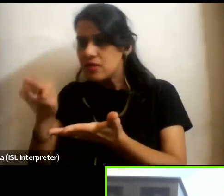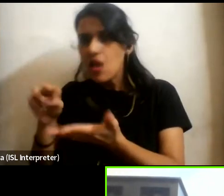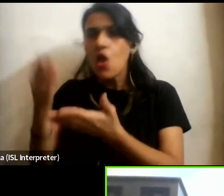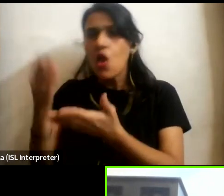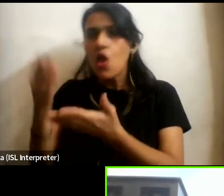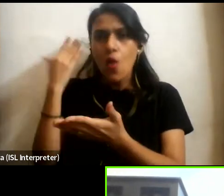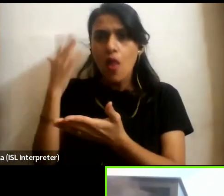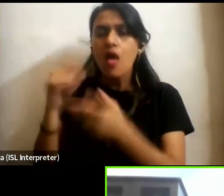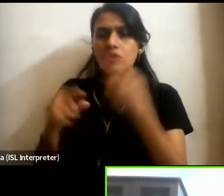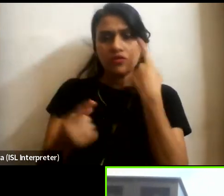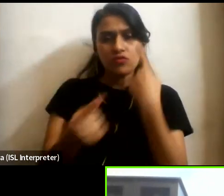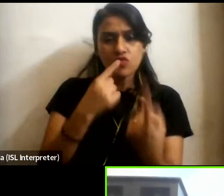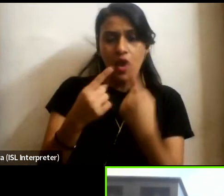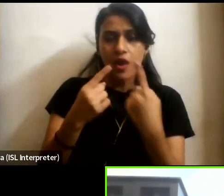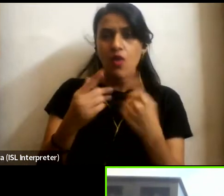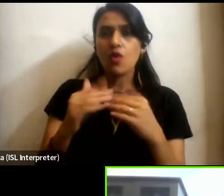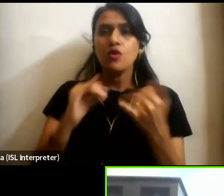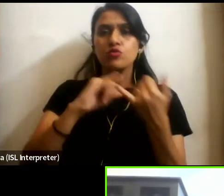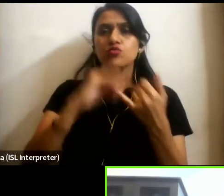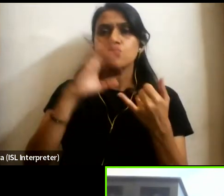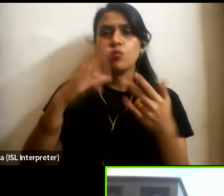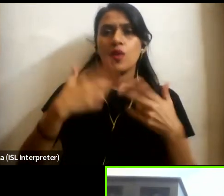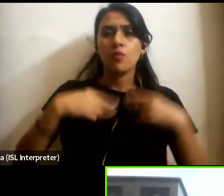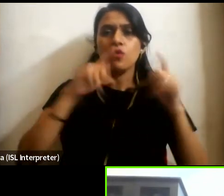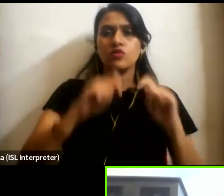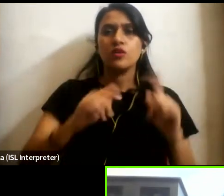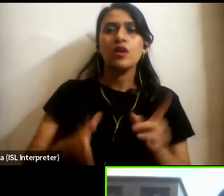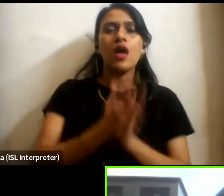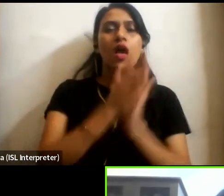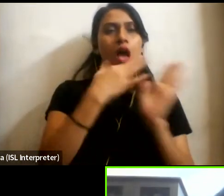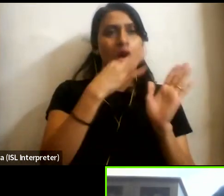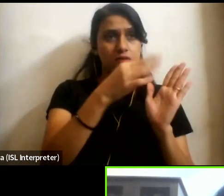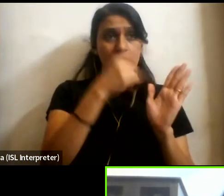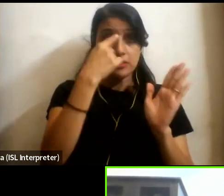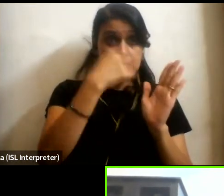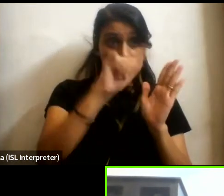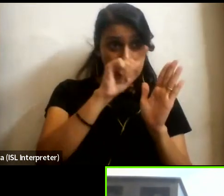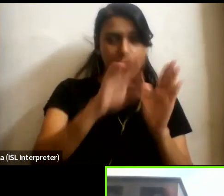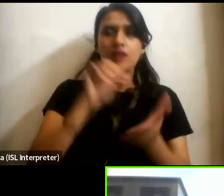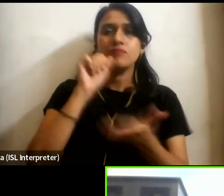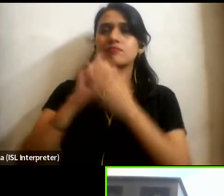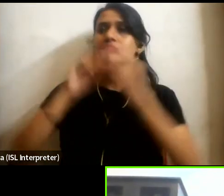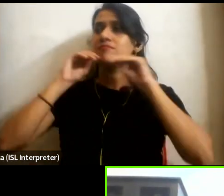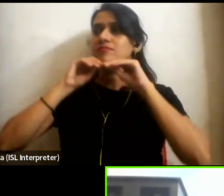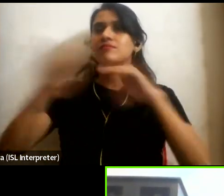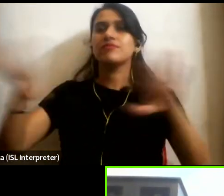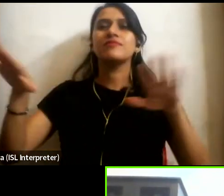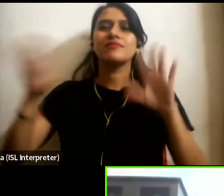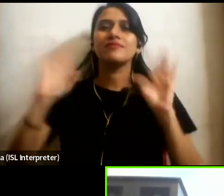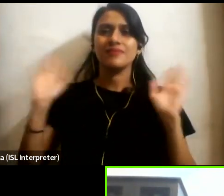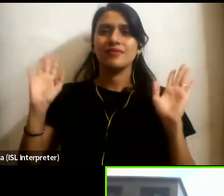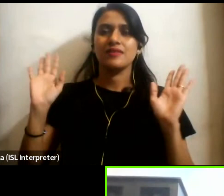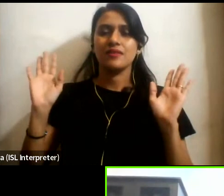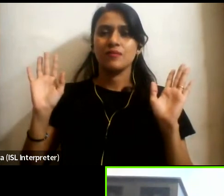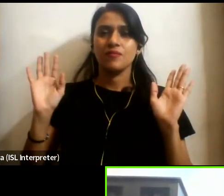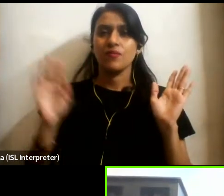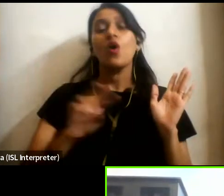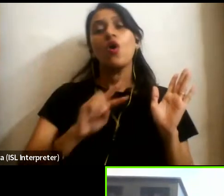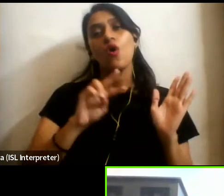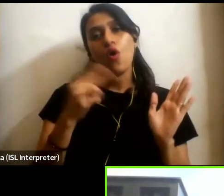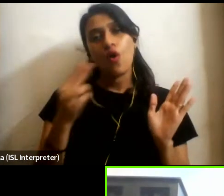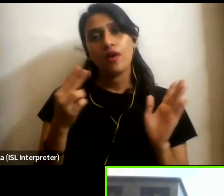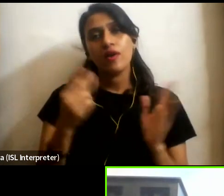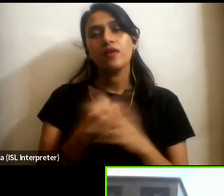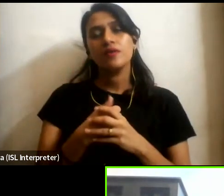least they are checked by the Supreme Court before they are published. On this, and then generally, Aparna,